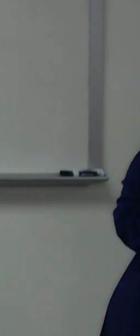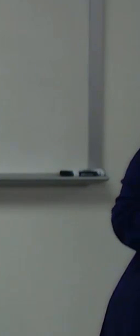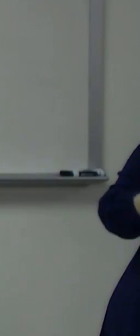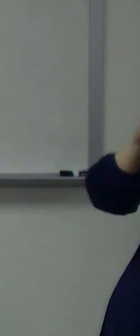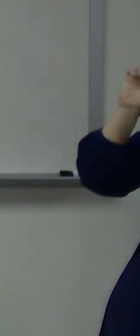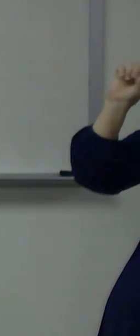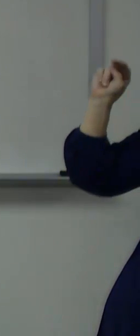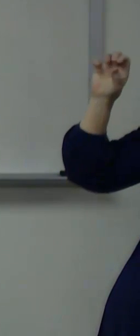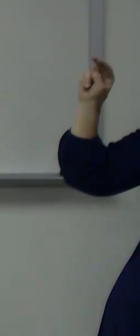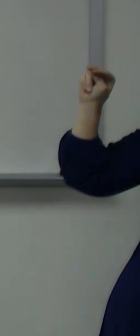Oh, daughter.